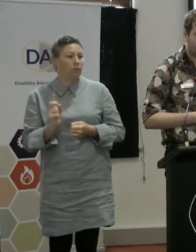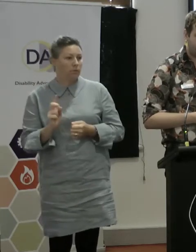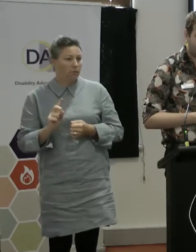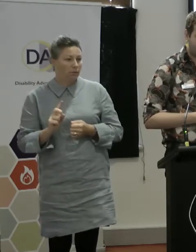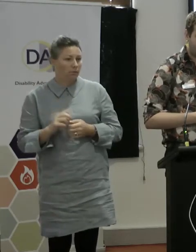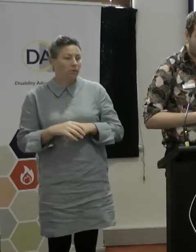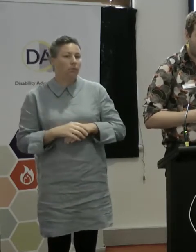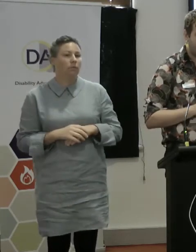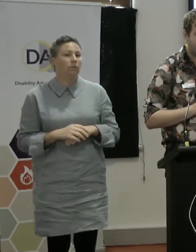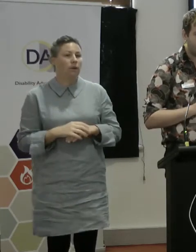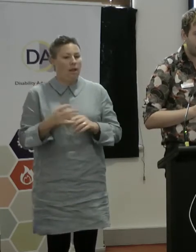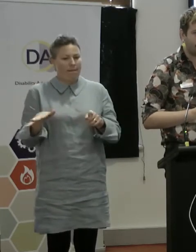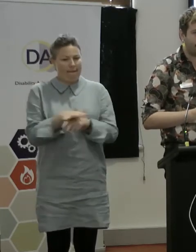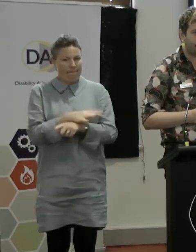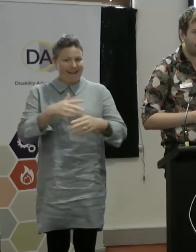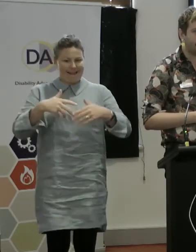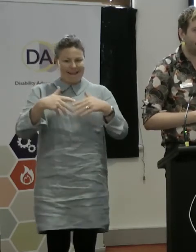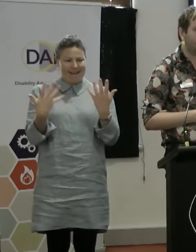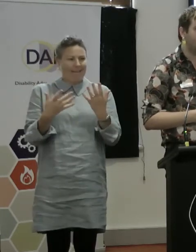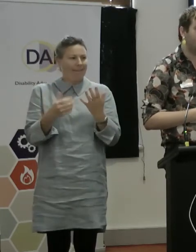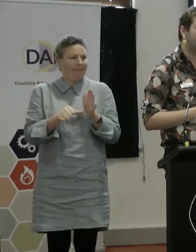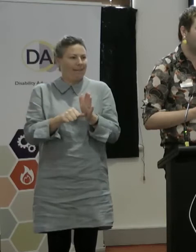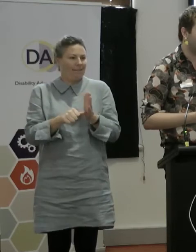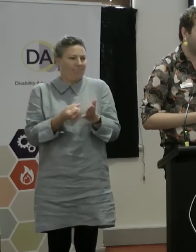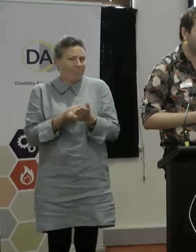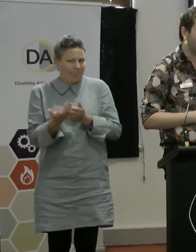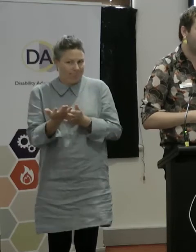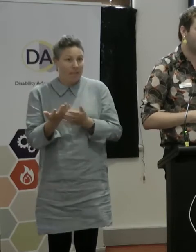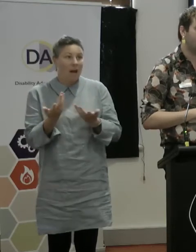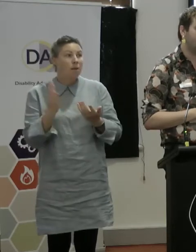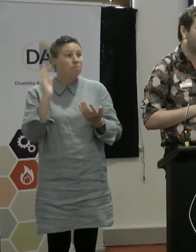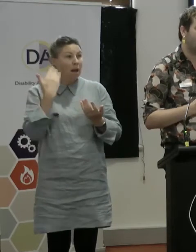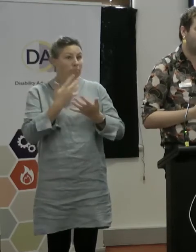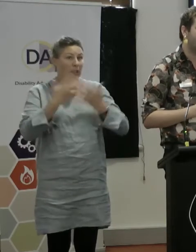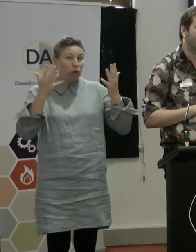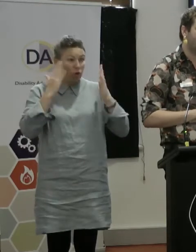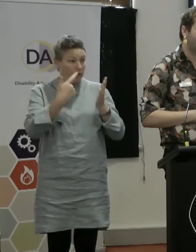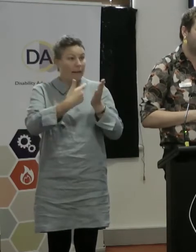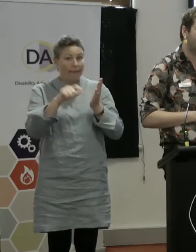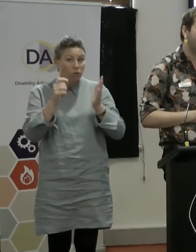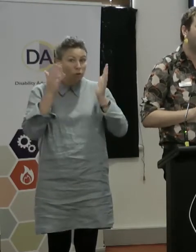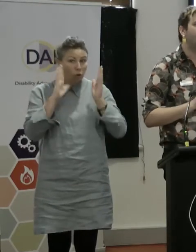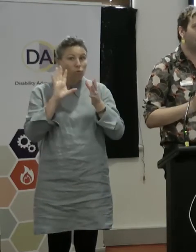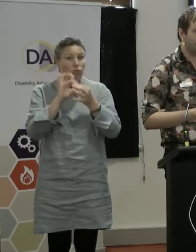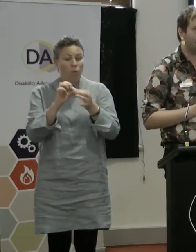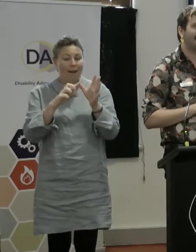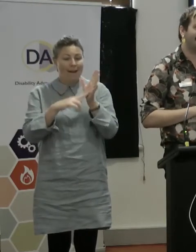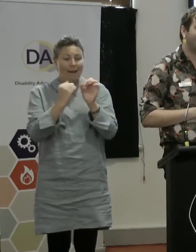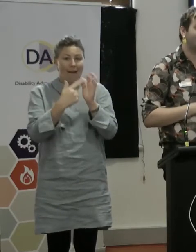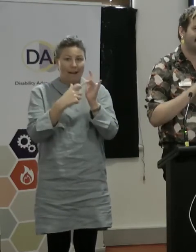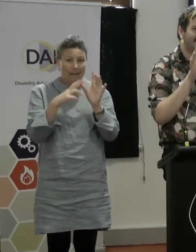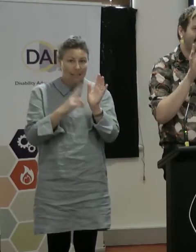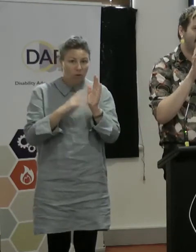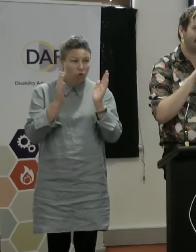So all of the states have joined, and the big churches have, the Catholics and the Anglicans. Most of the